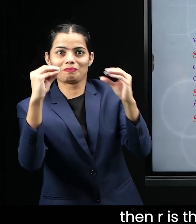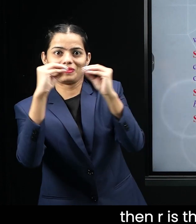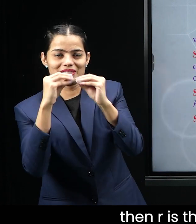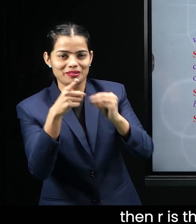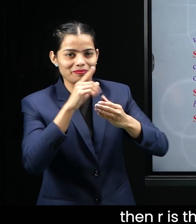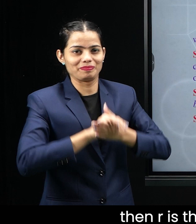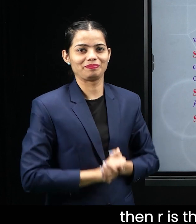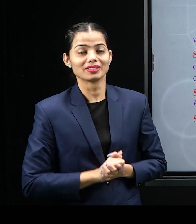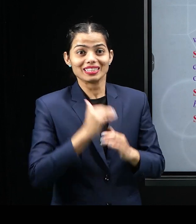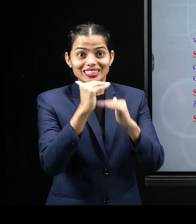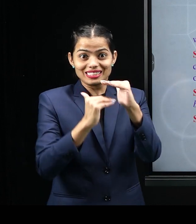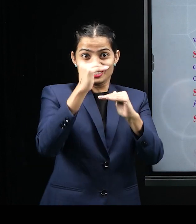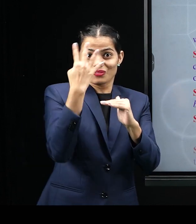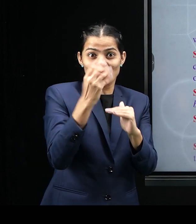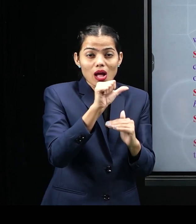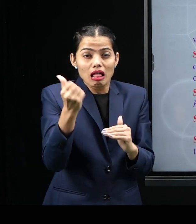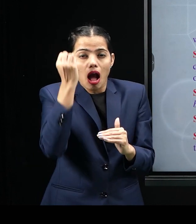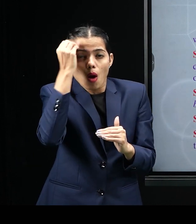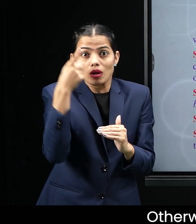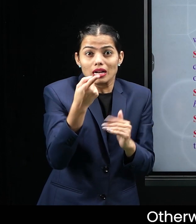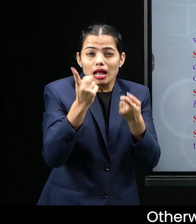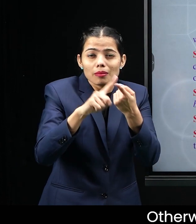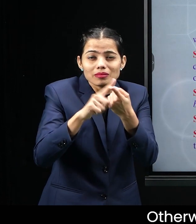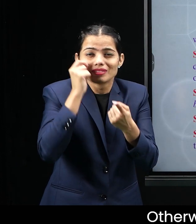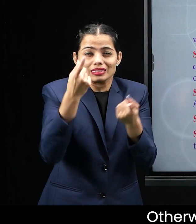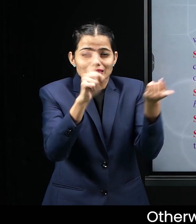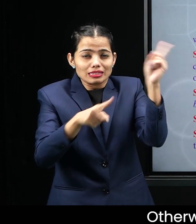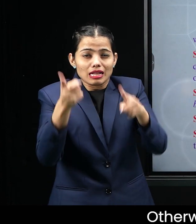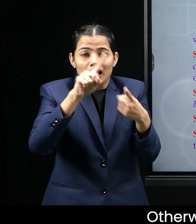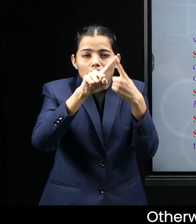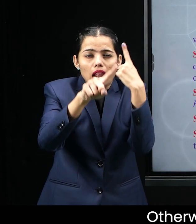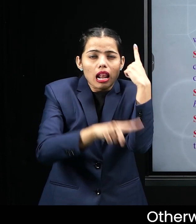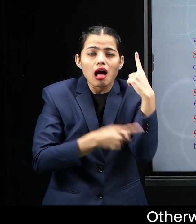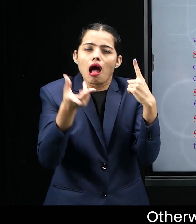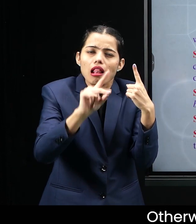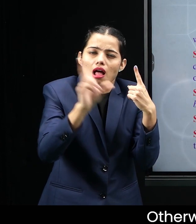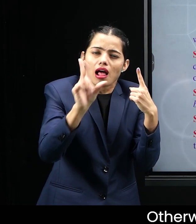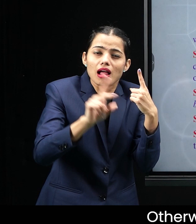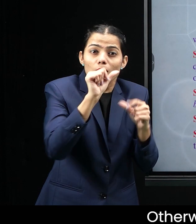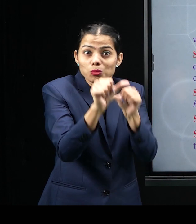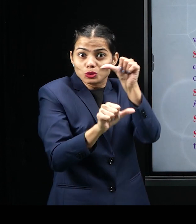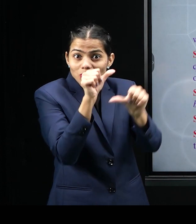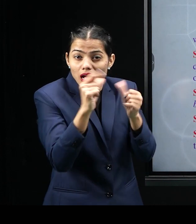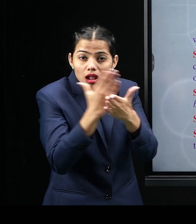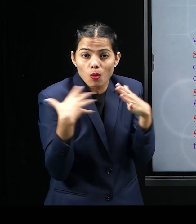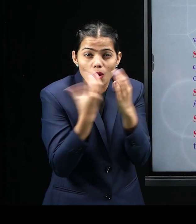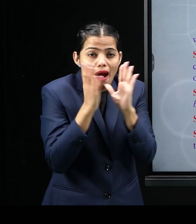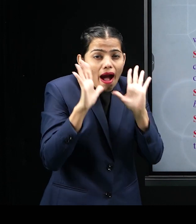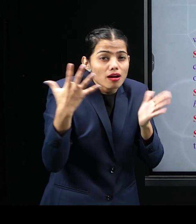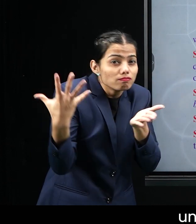and B. Step 4. Otherwise using Euclid's division lemma, repeat the process